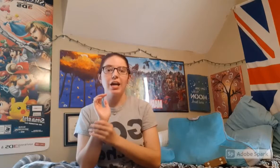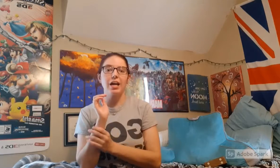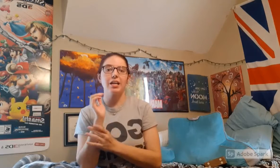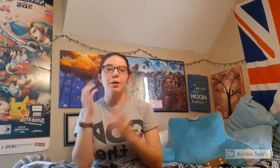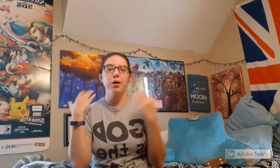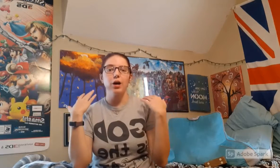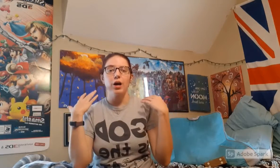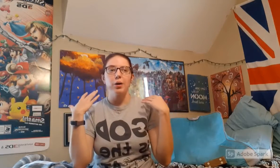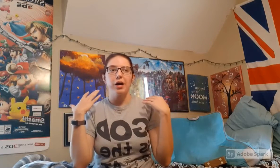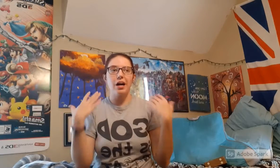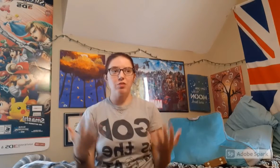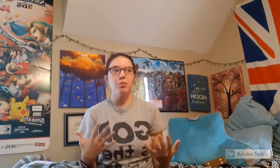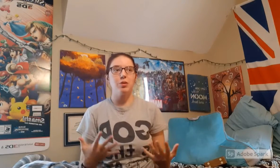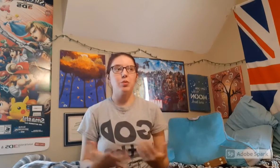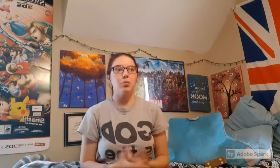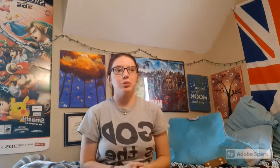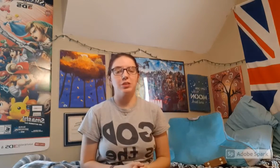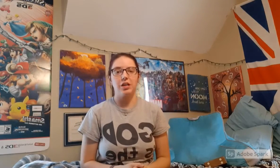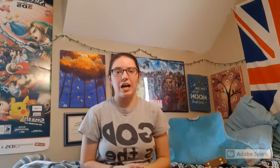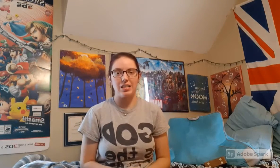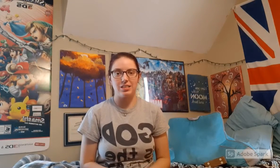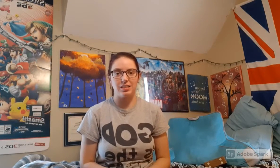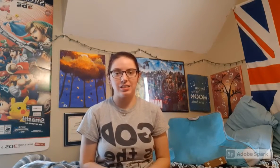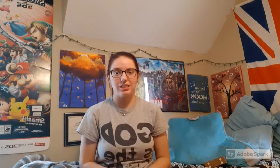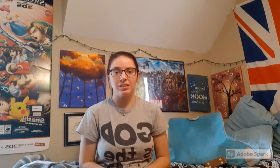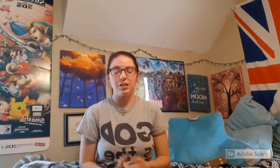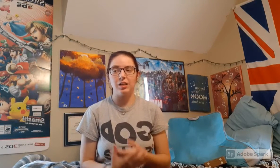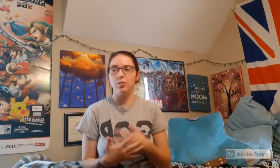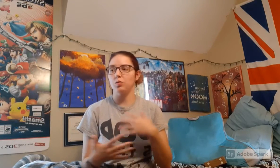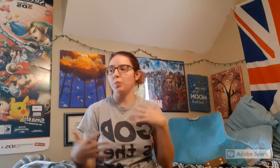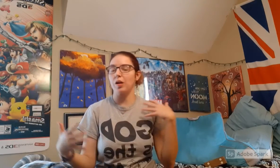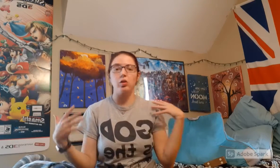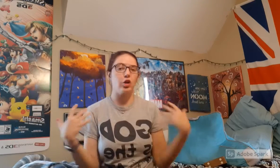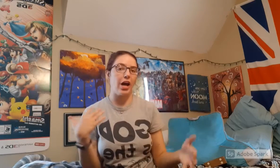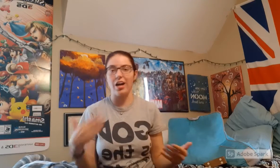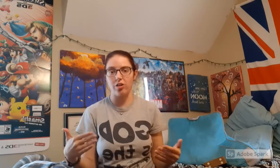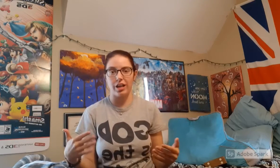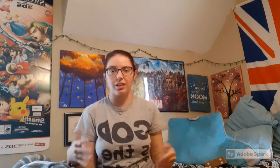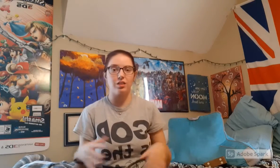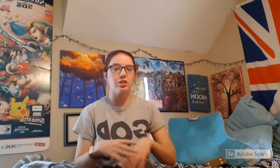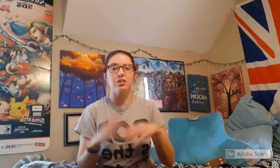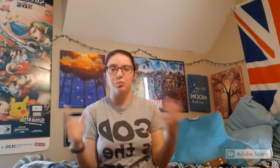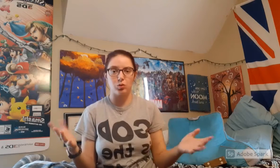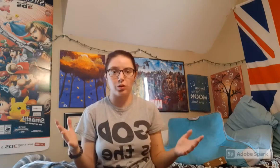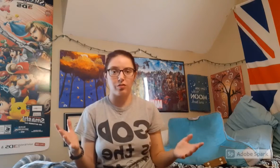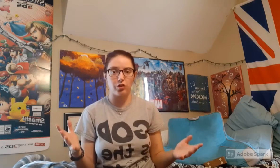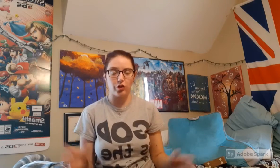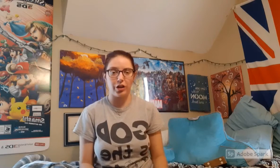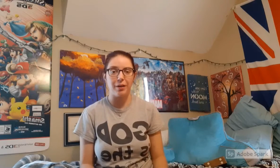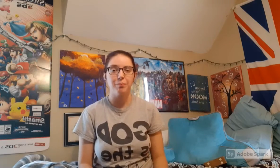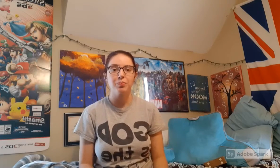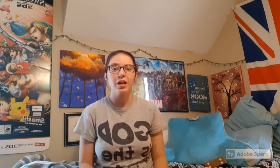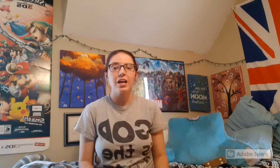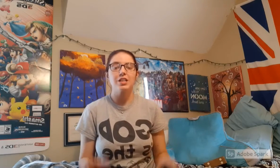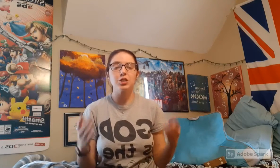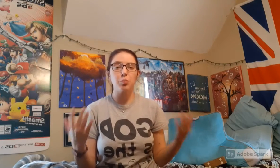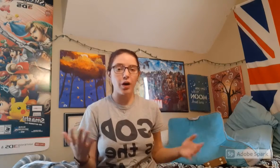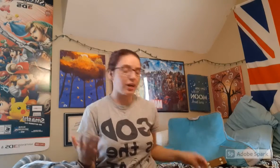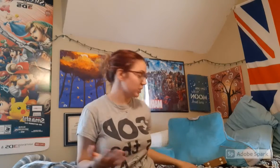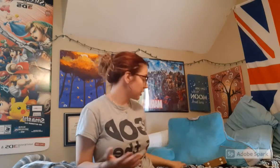And everyone almost has these, no matter your hair length, to some sort of degree. And so brush, this